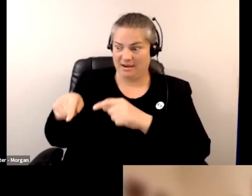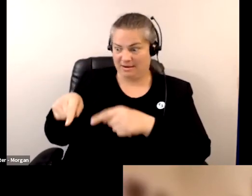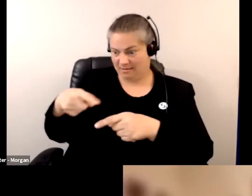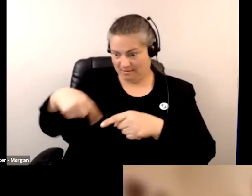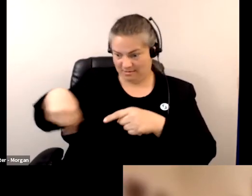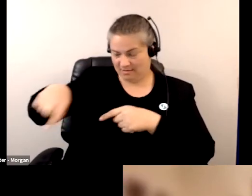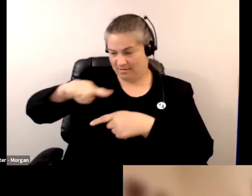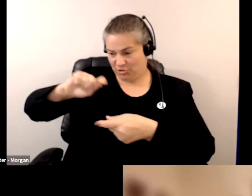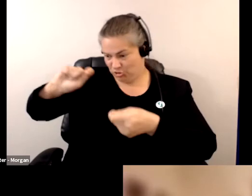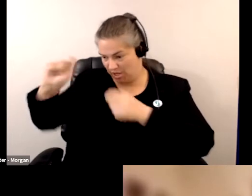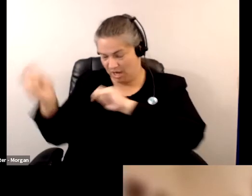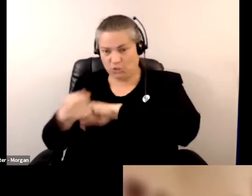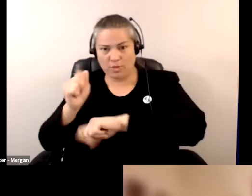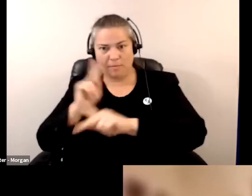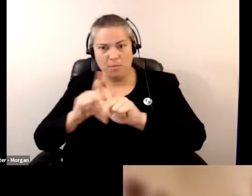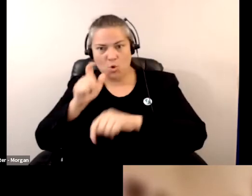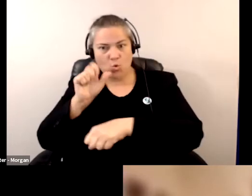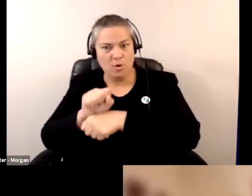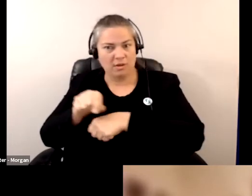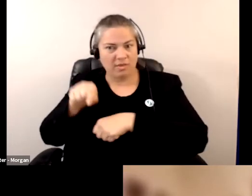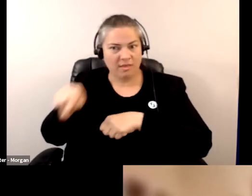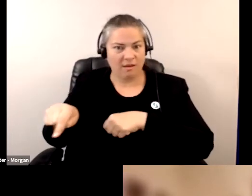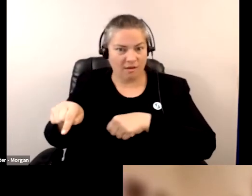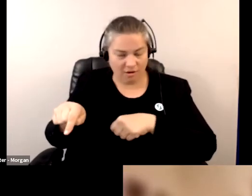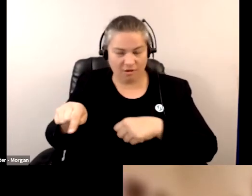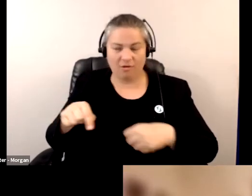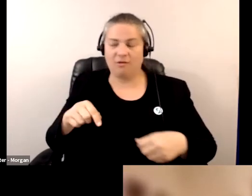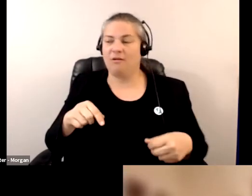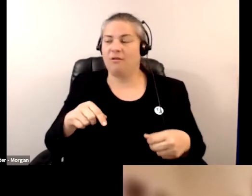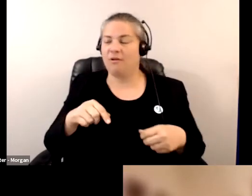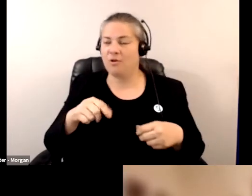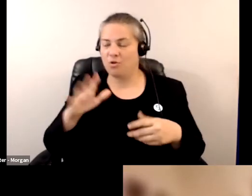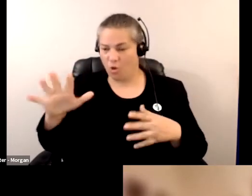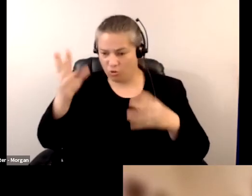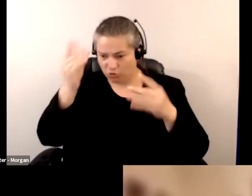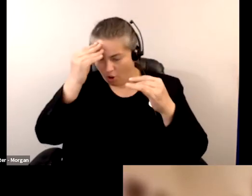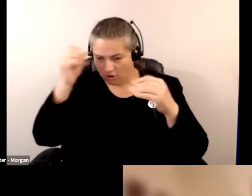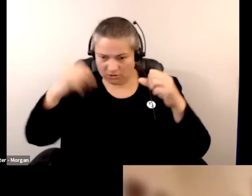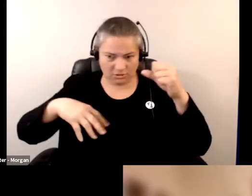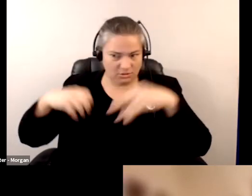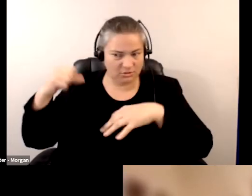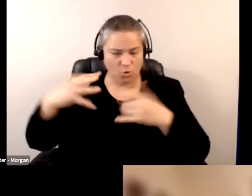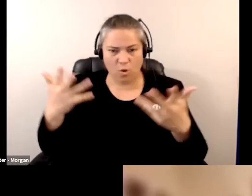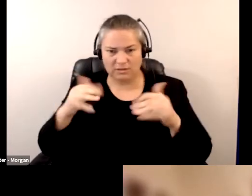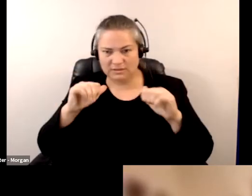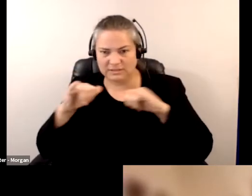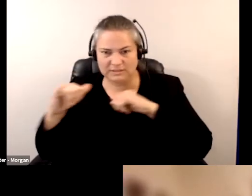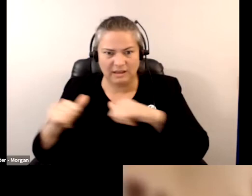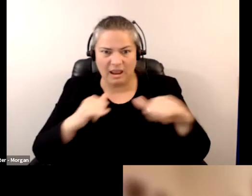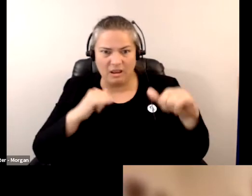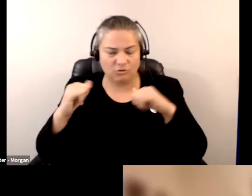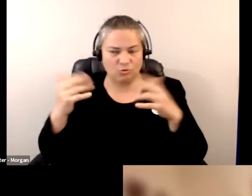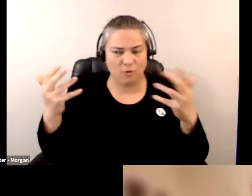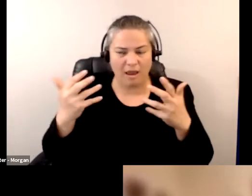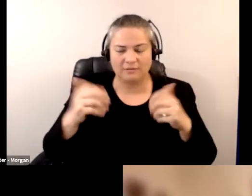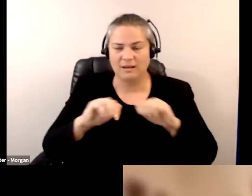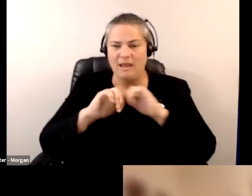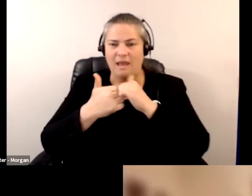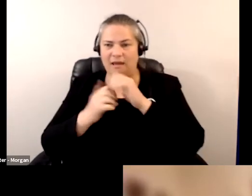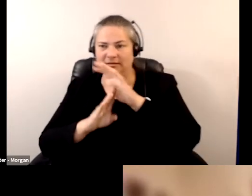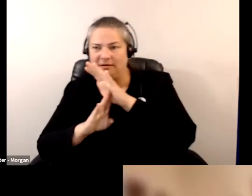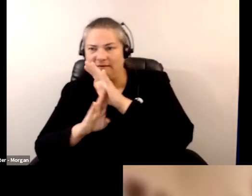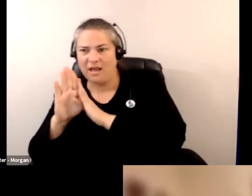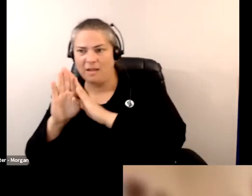the people who were working there, and all the thoughts that went into our standards and how we developed as